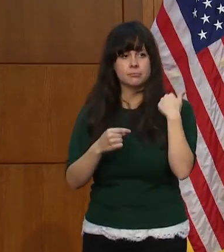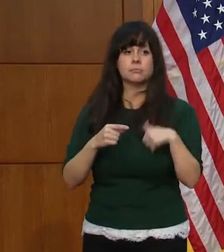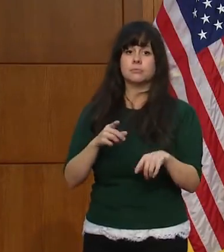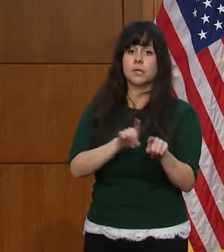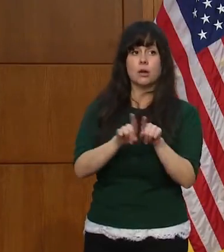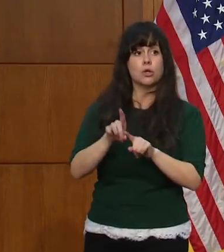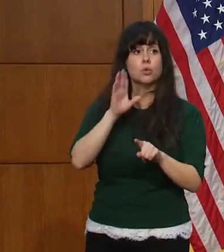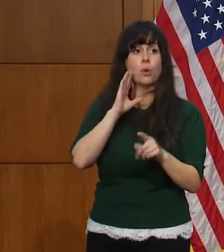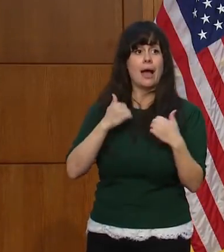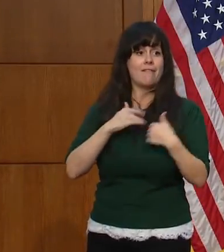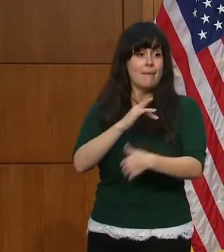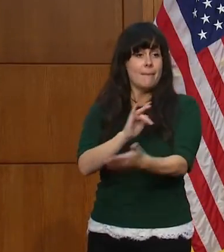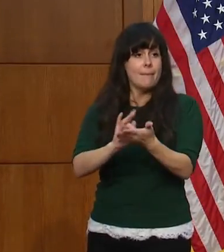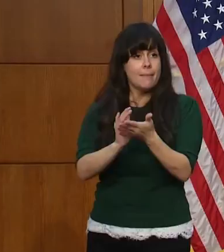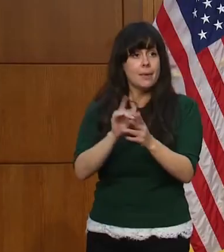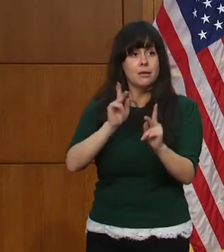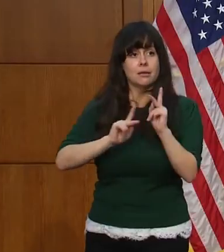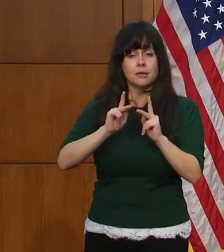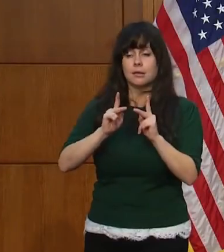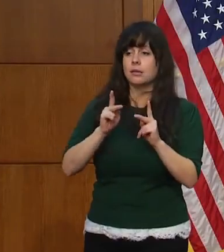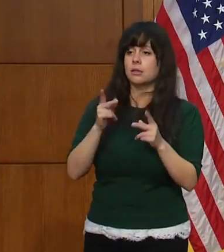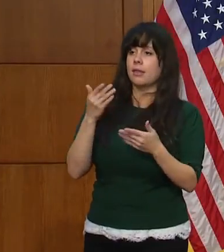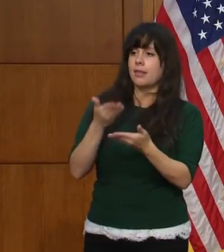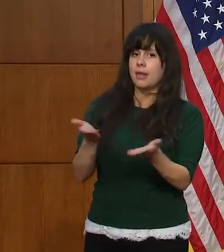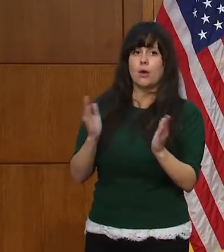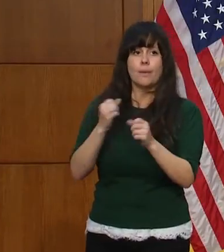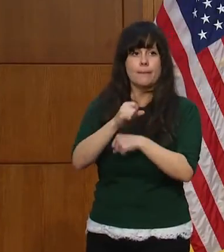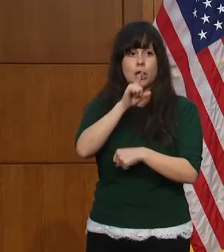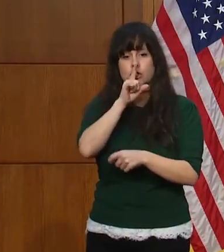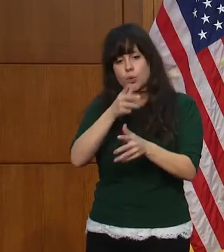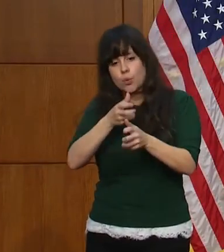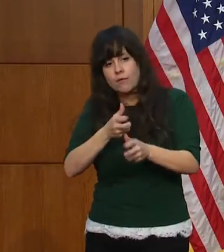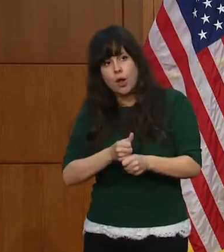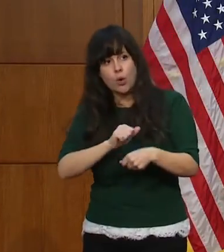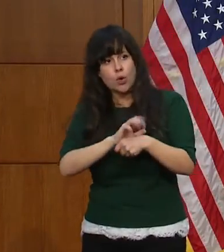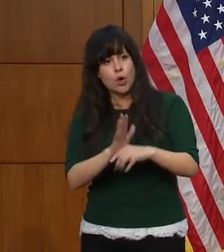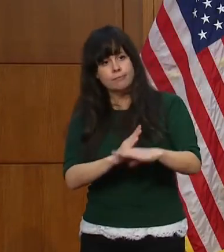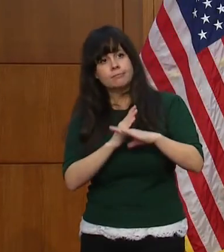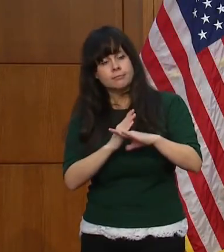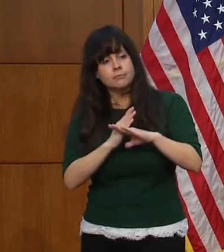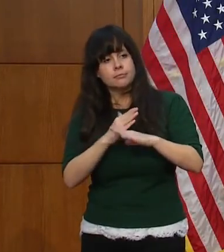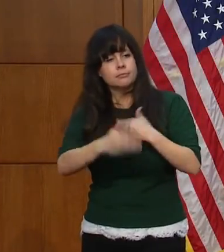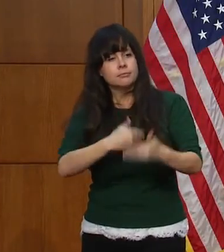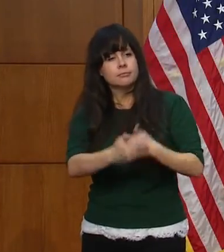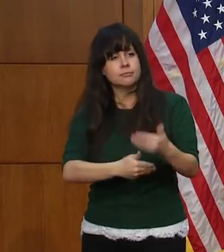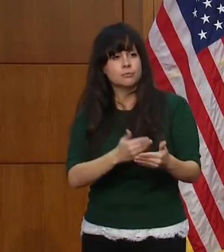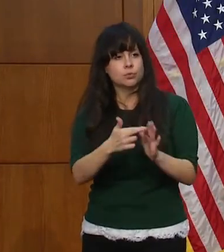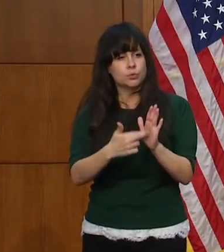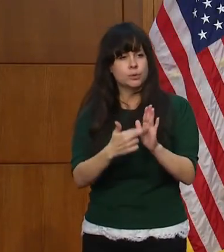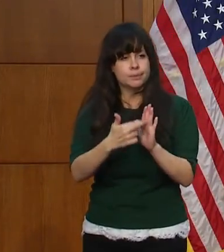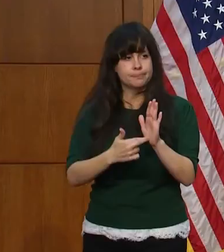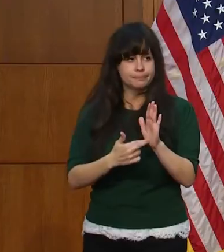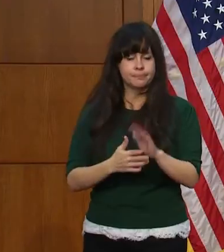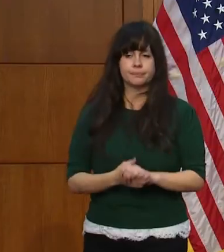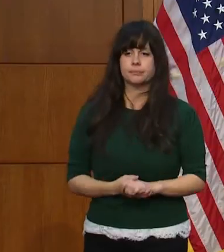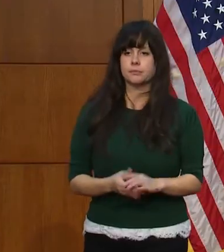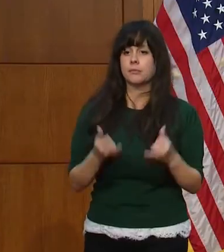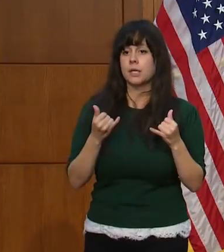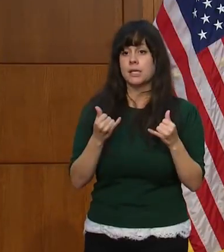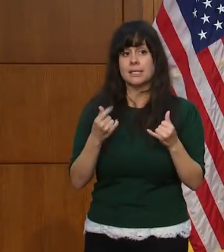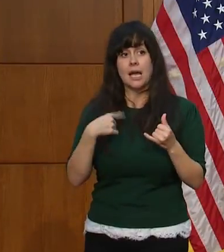social distancing and sanitization measures are followed. Here's what to expect about the